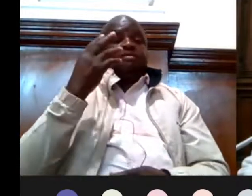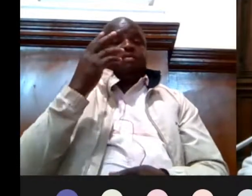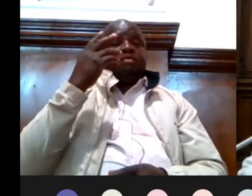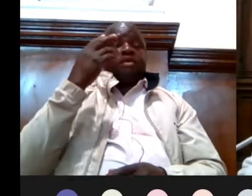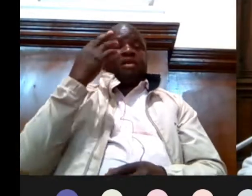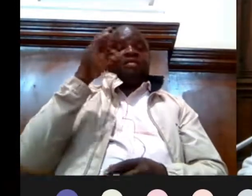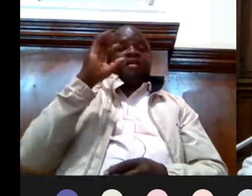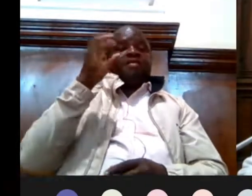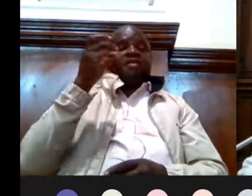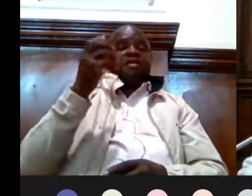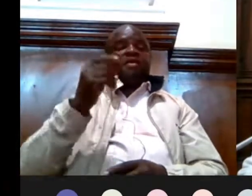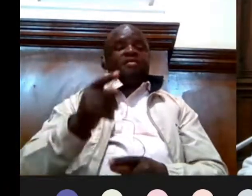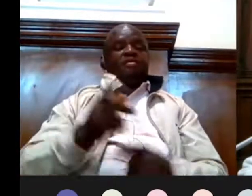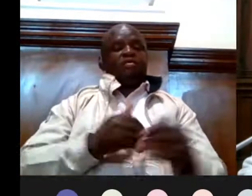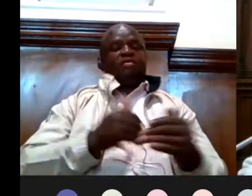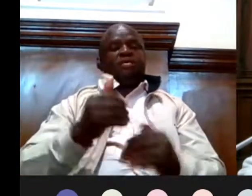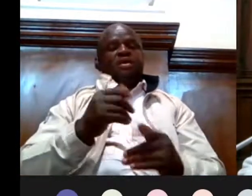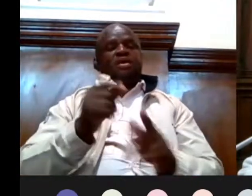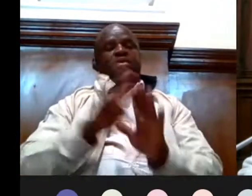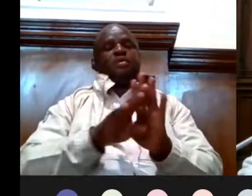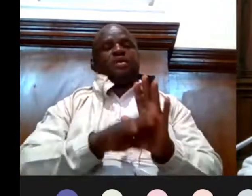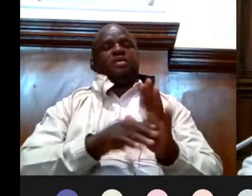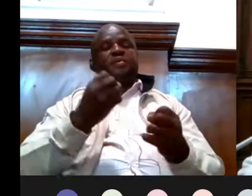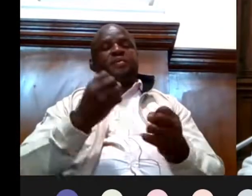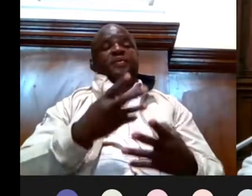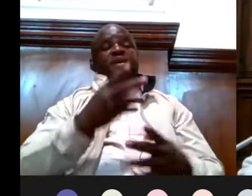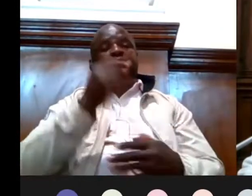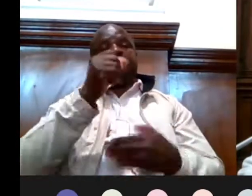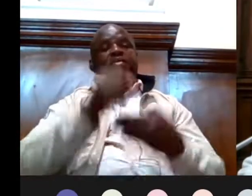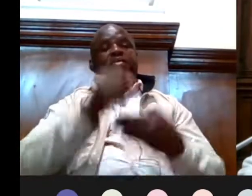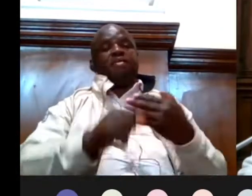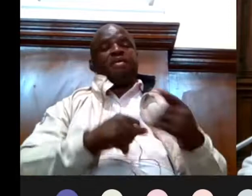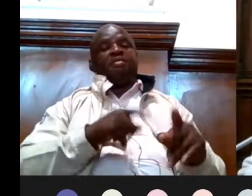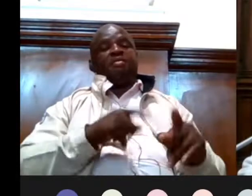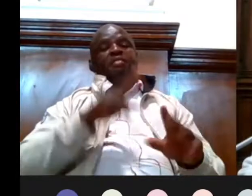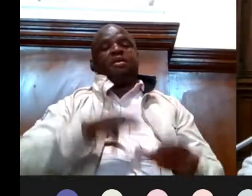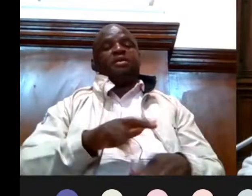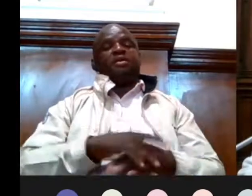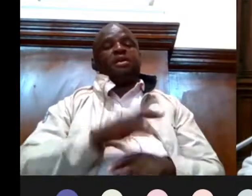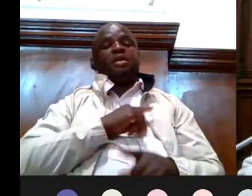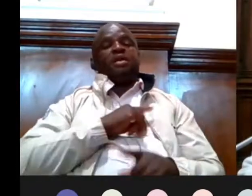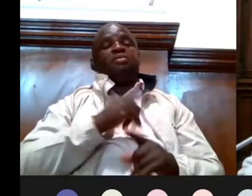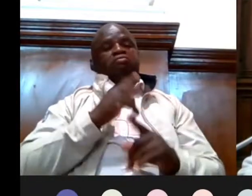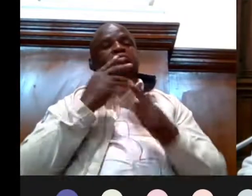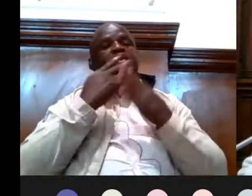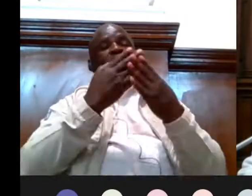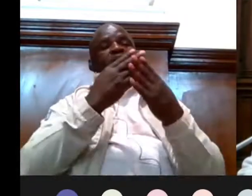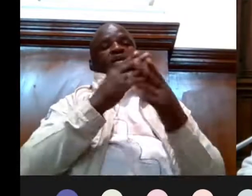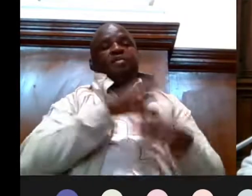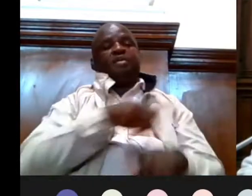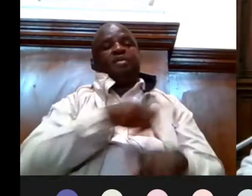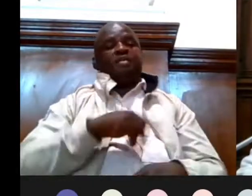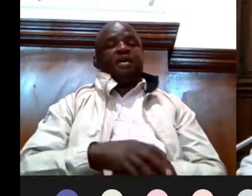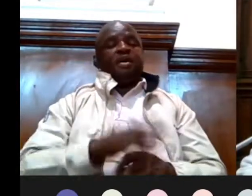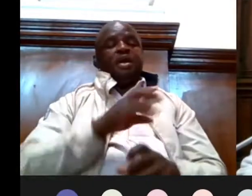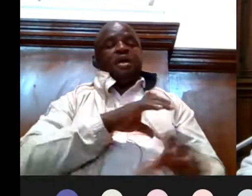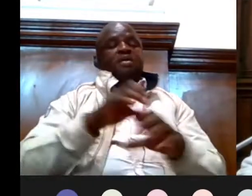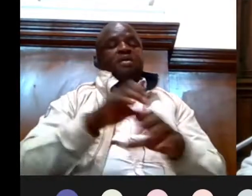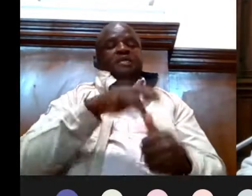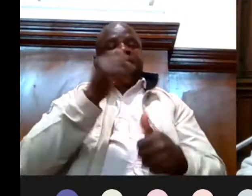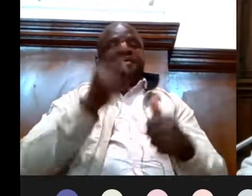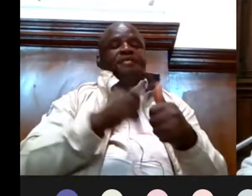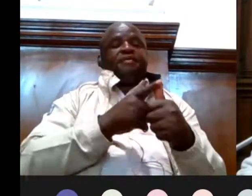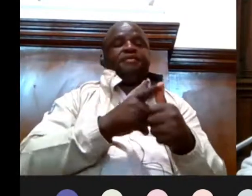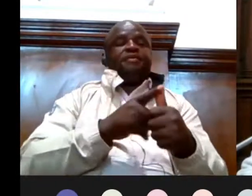activities during this month, Kikaho Kilebuang Primiri Yaruna. And these activities are as